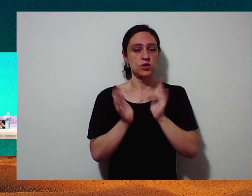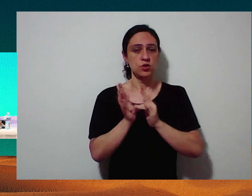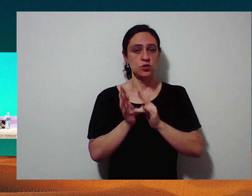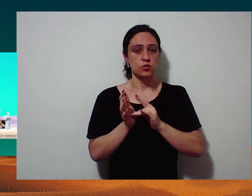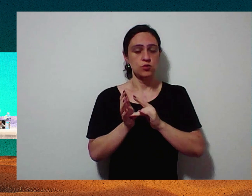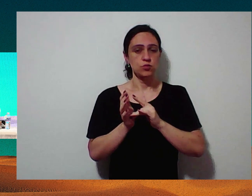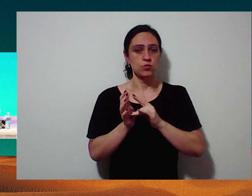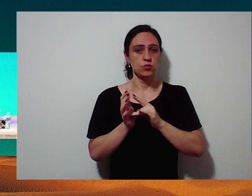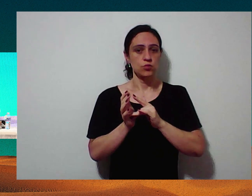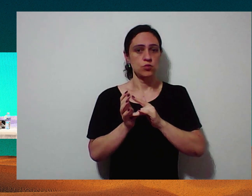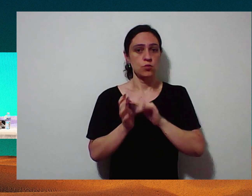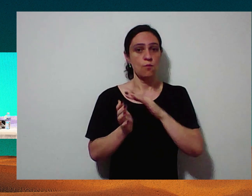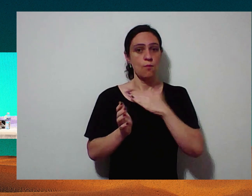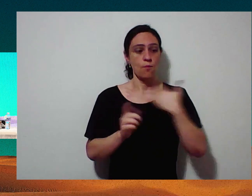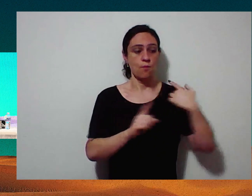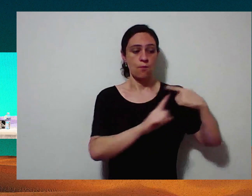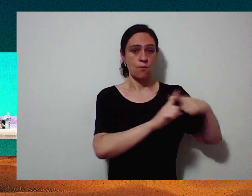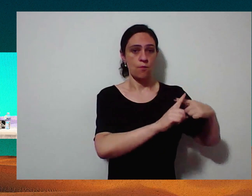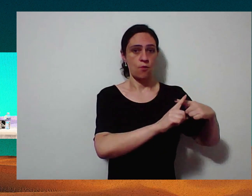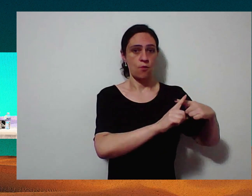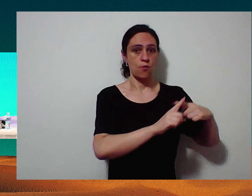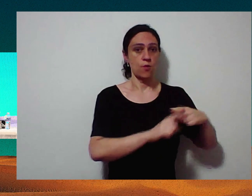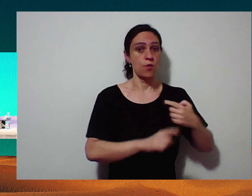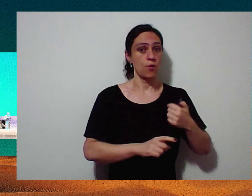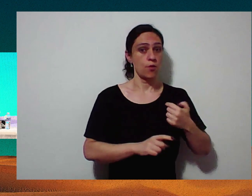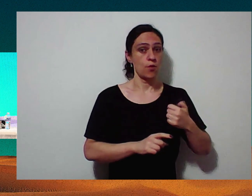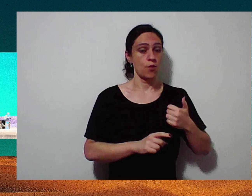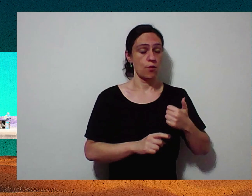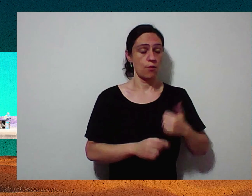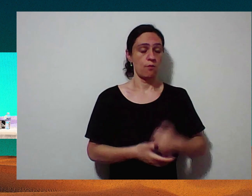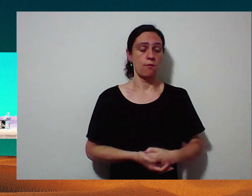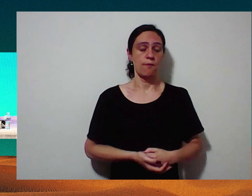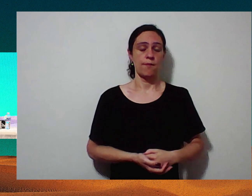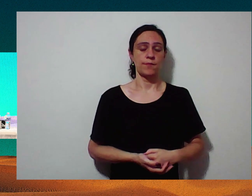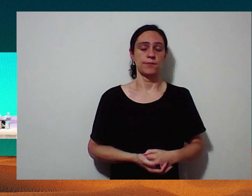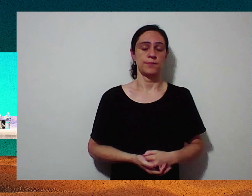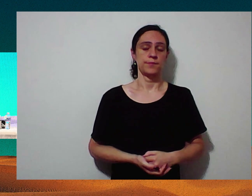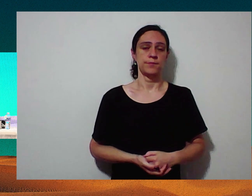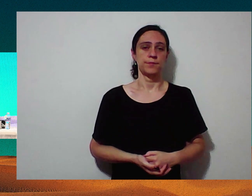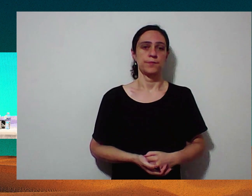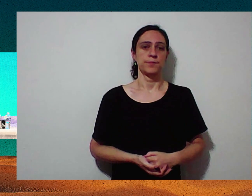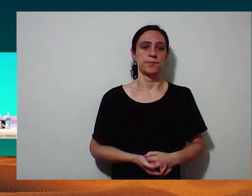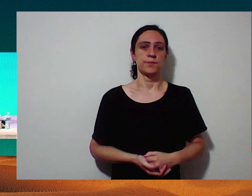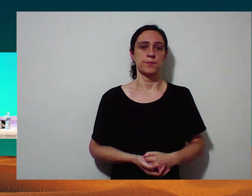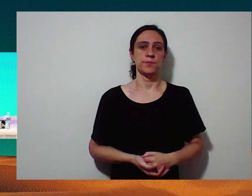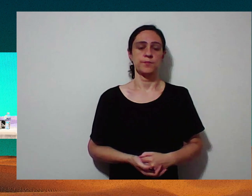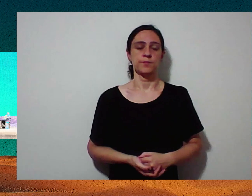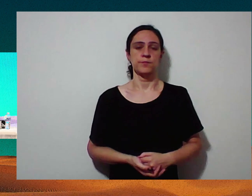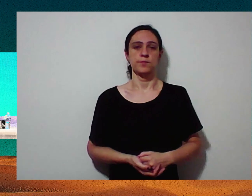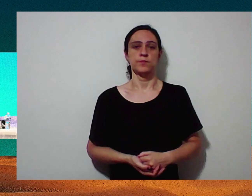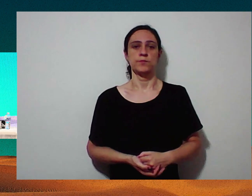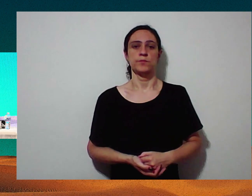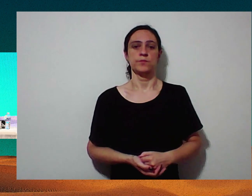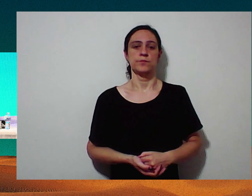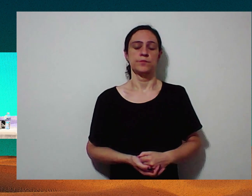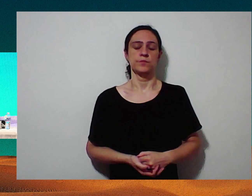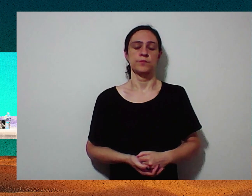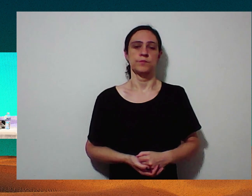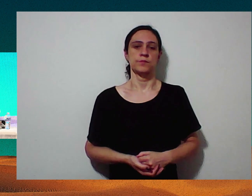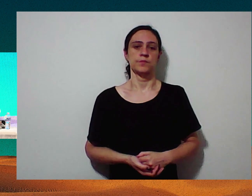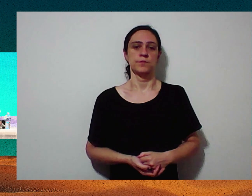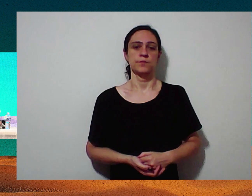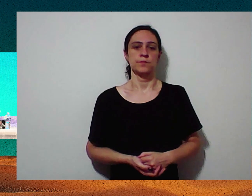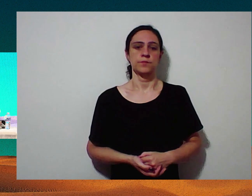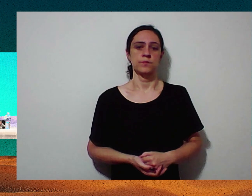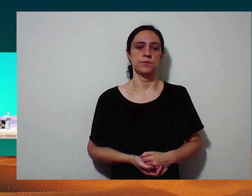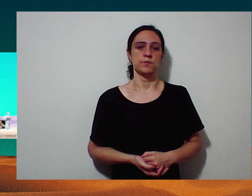Among the disciples at the Lord's Supper, Lord was about to depart. E os discípulos